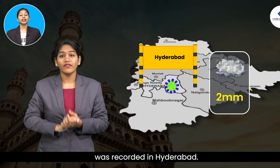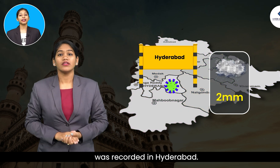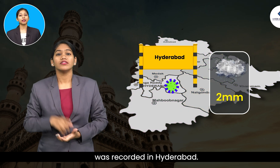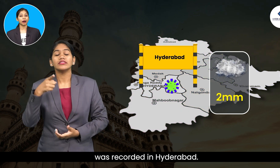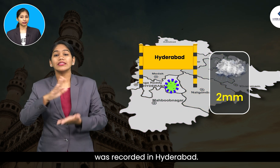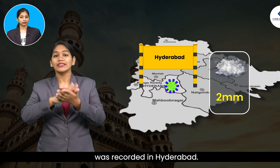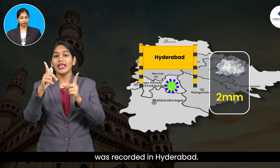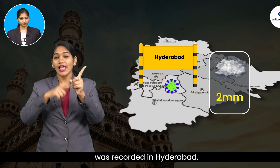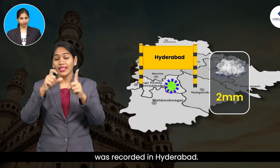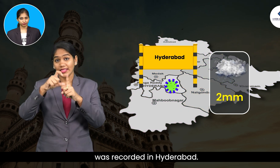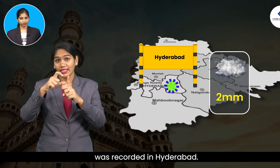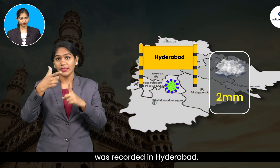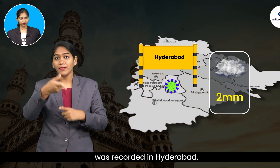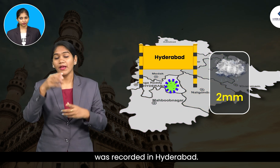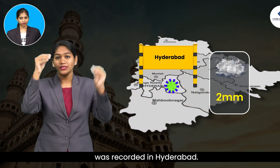recorded in Hyderabad